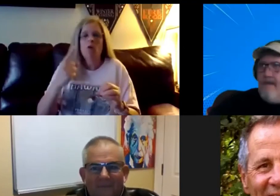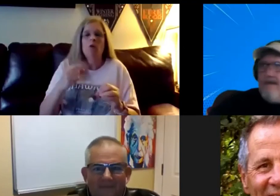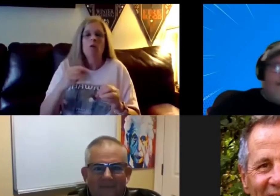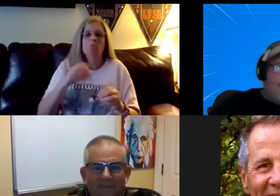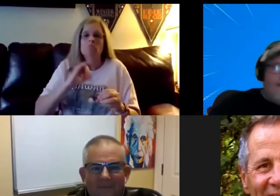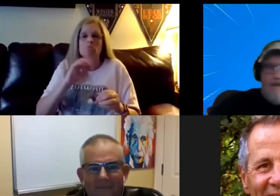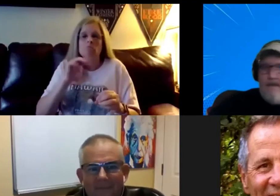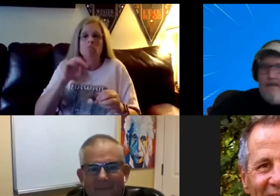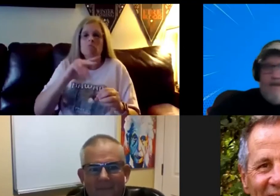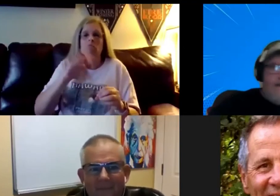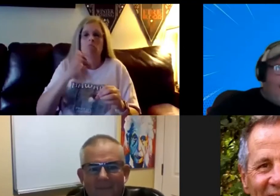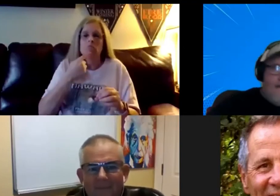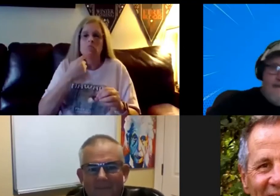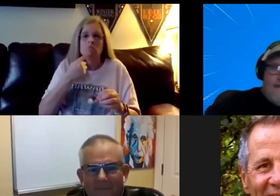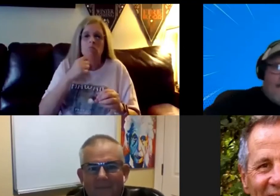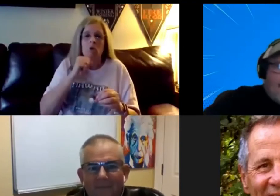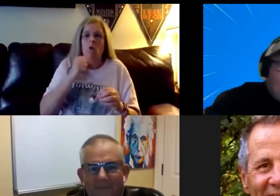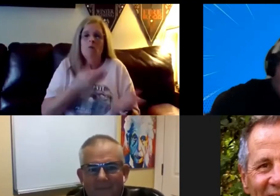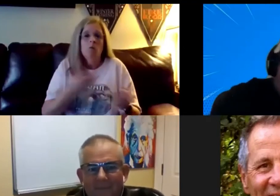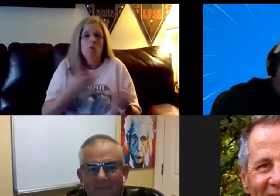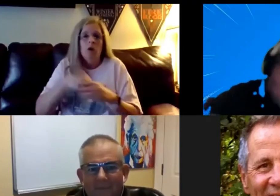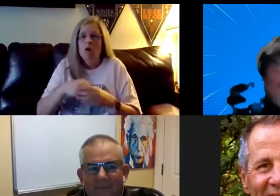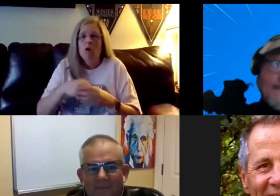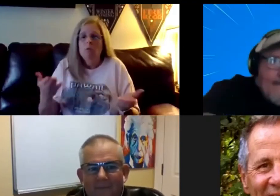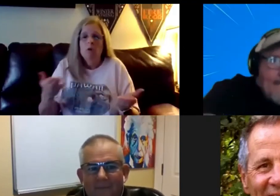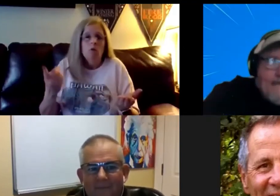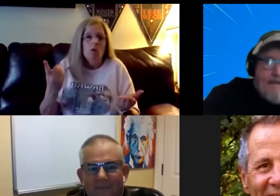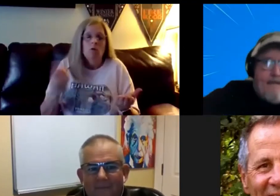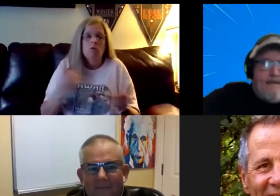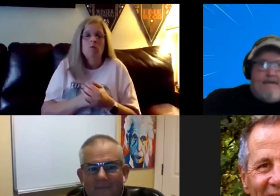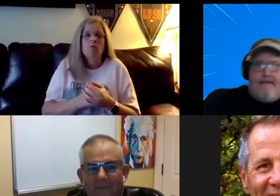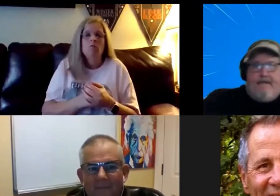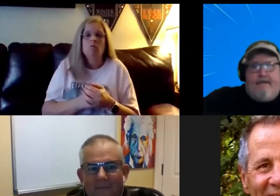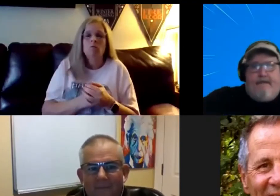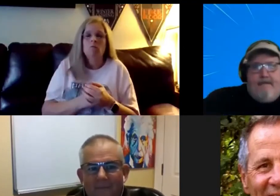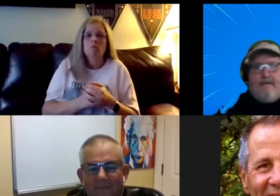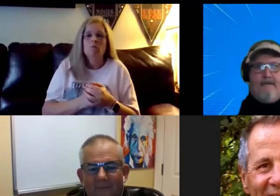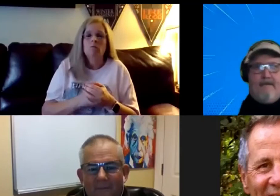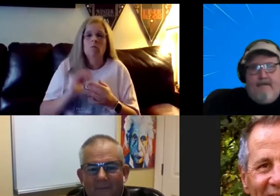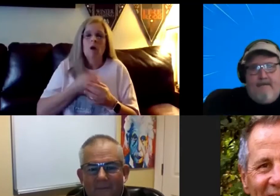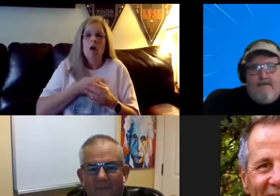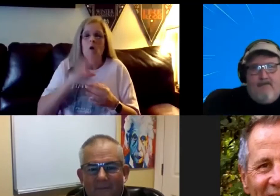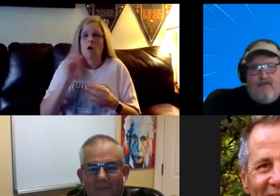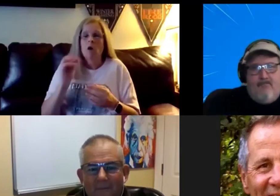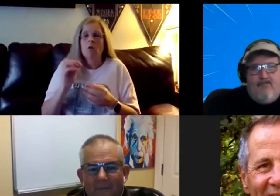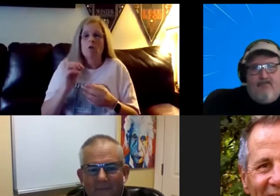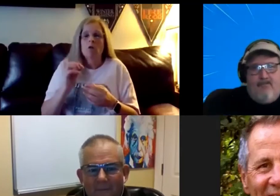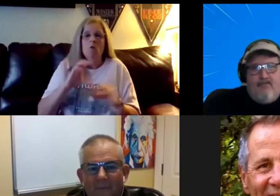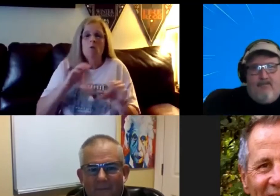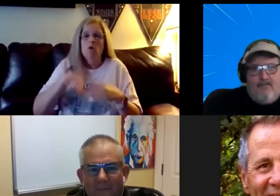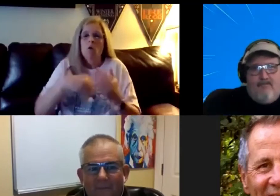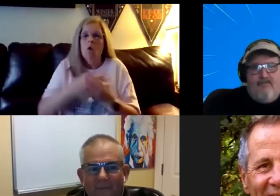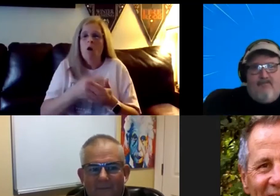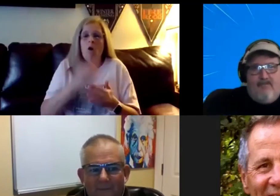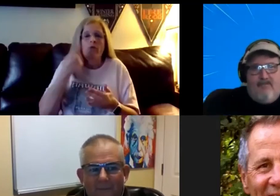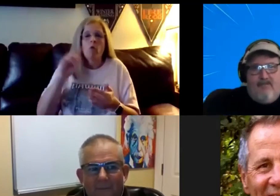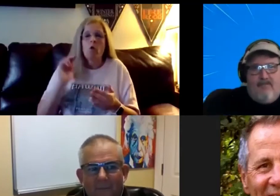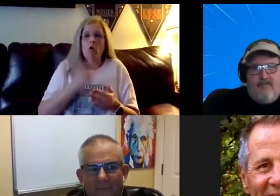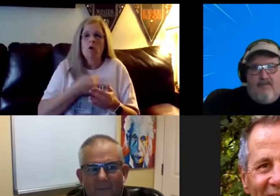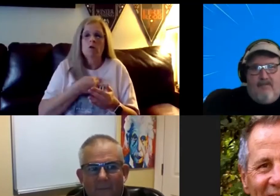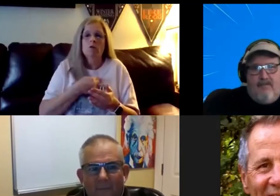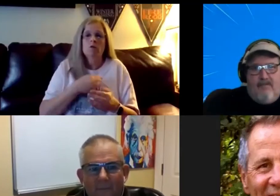don't even have to bring in anybody. Our company will do it for us, and they will do